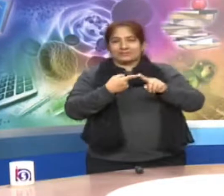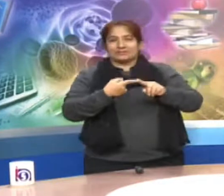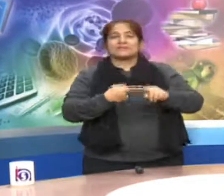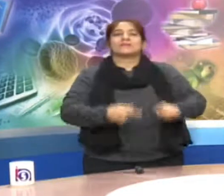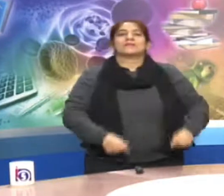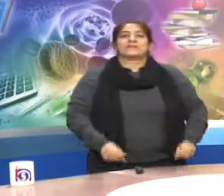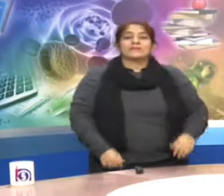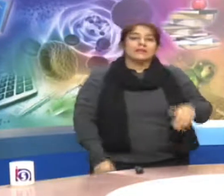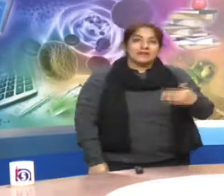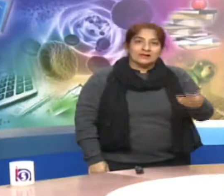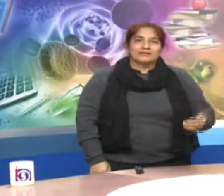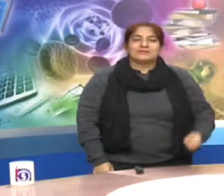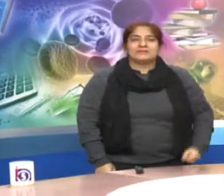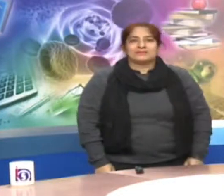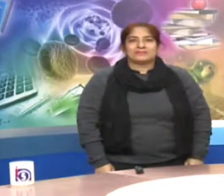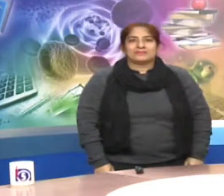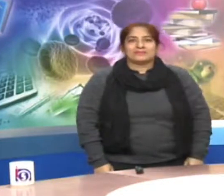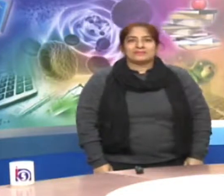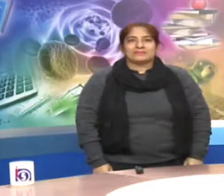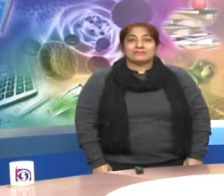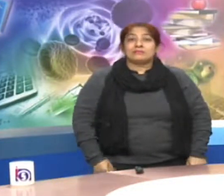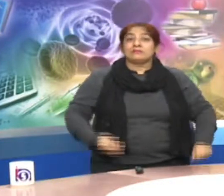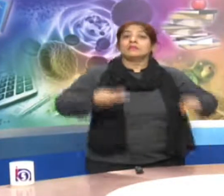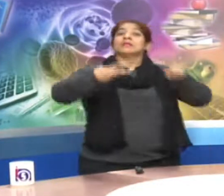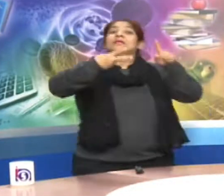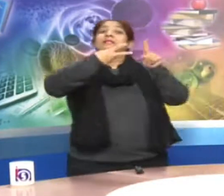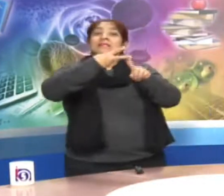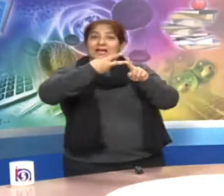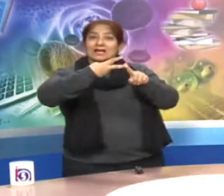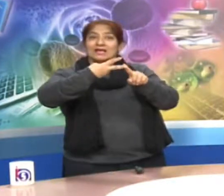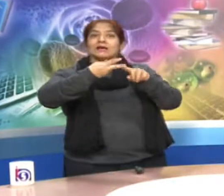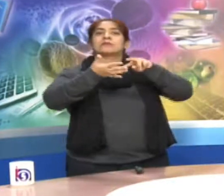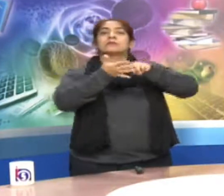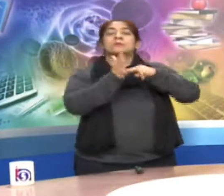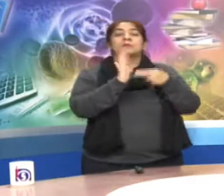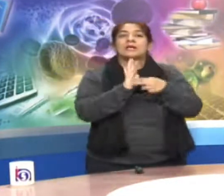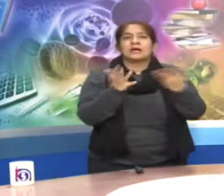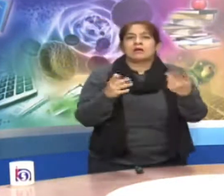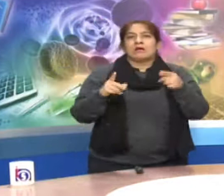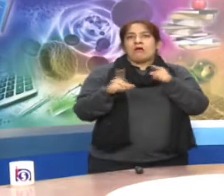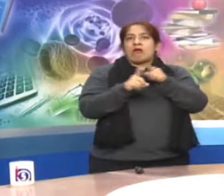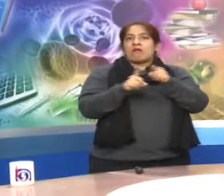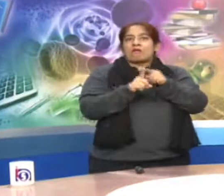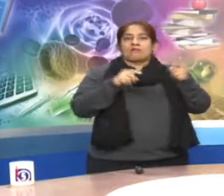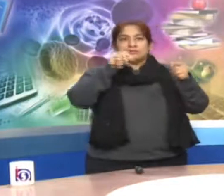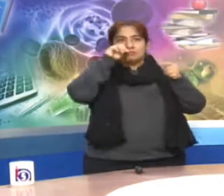Second is right to information.